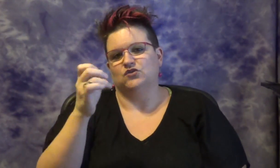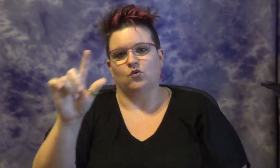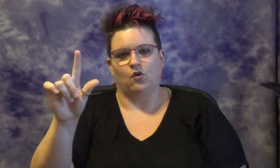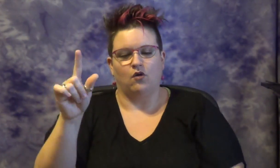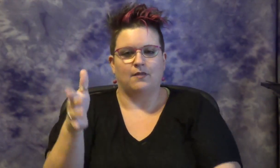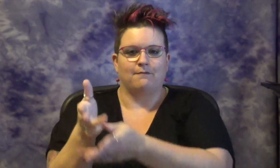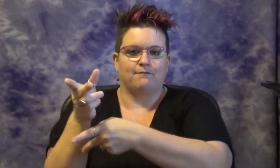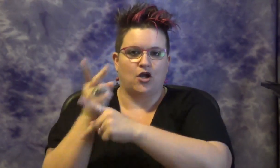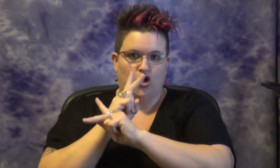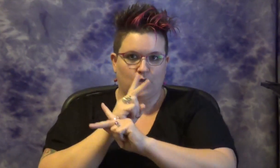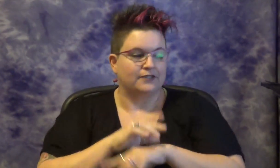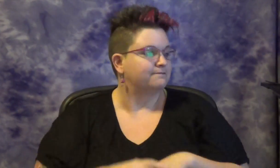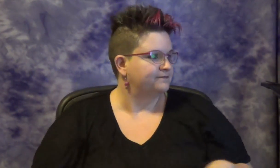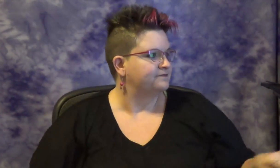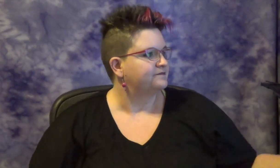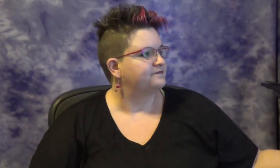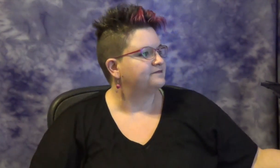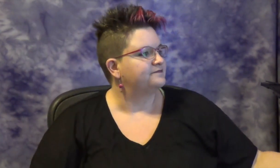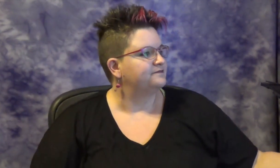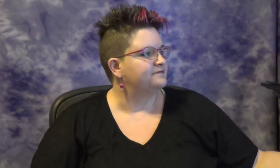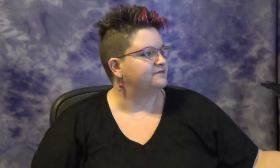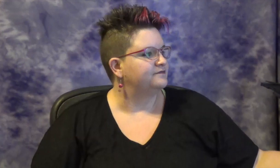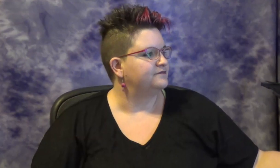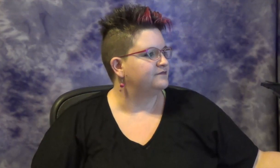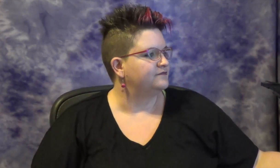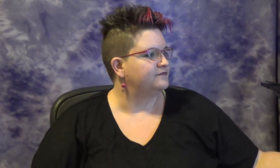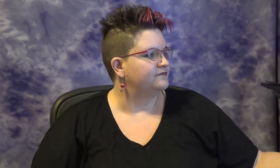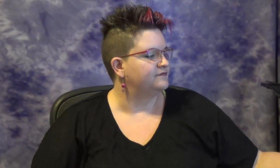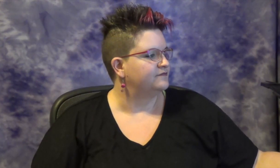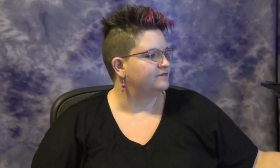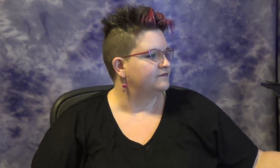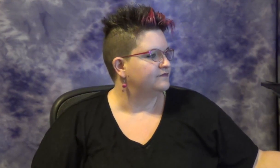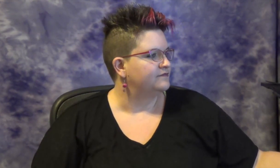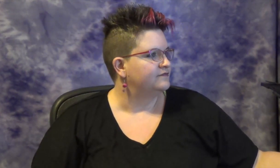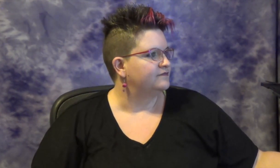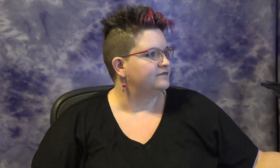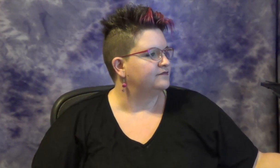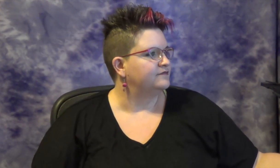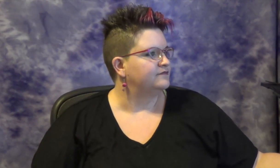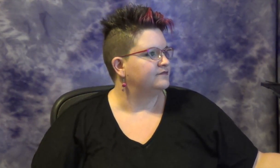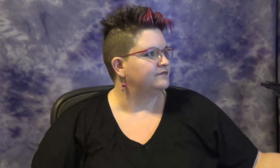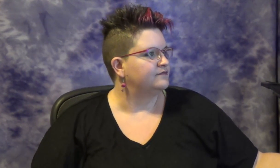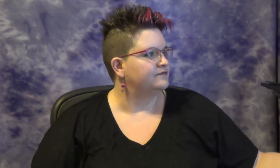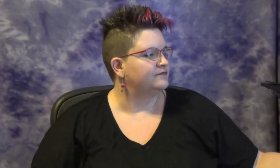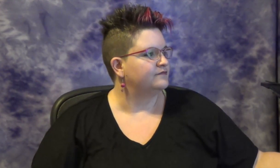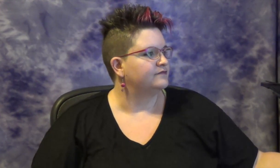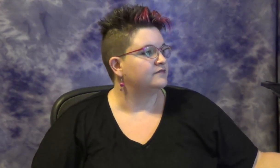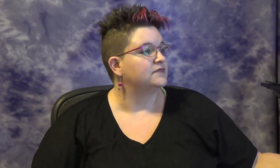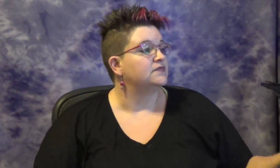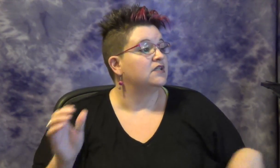like this. So that's lexical borrowing. We're borrowing that lexical from their word, their